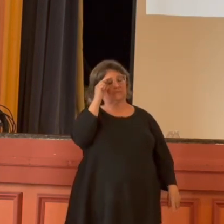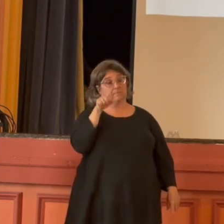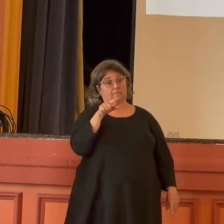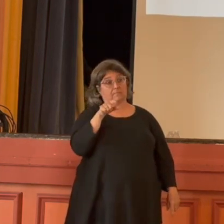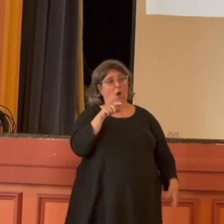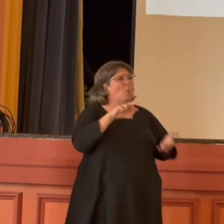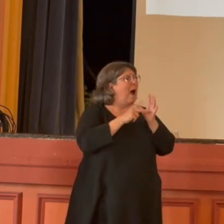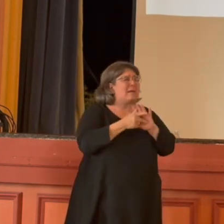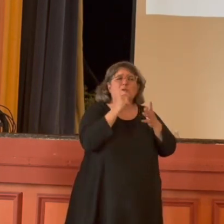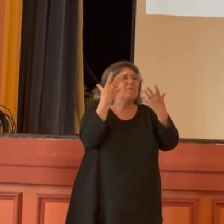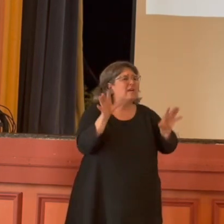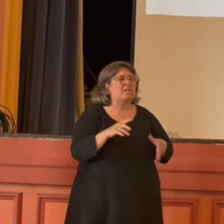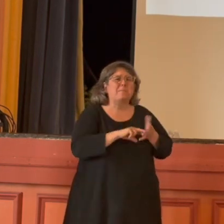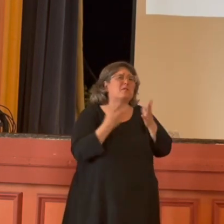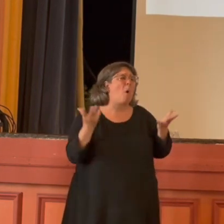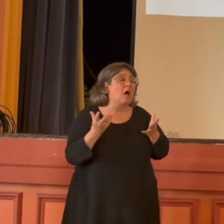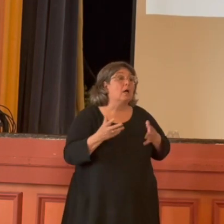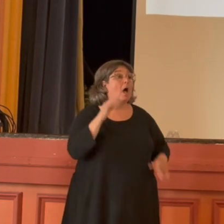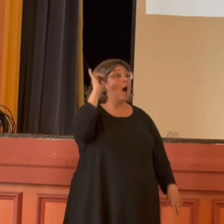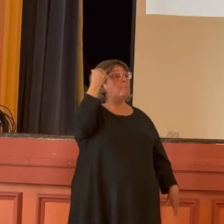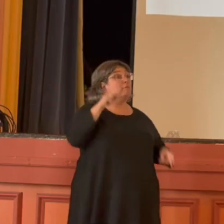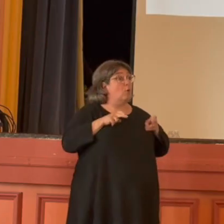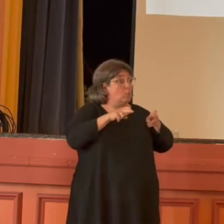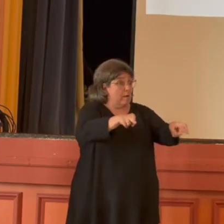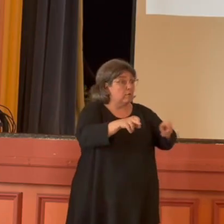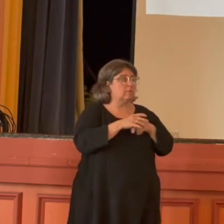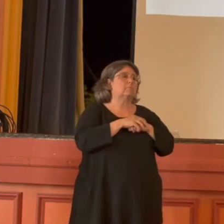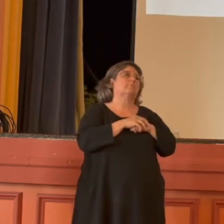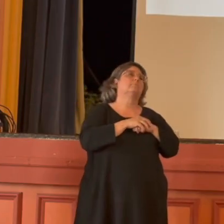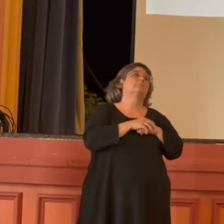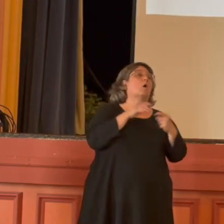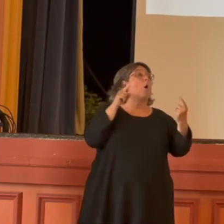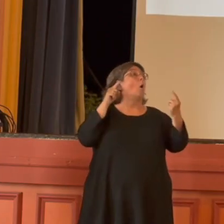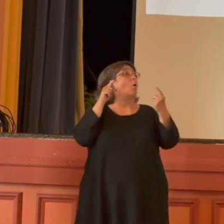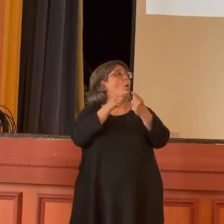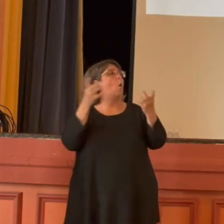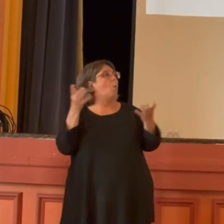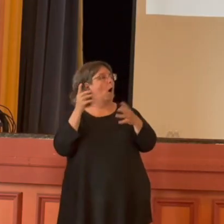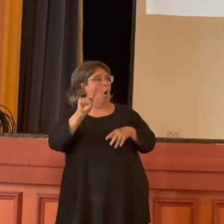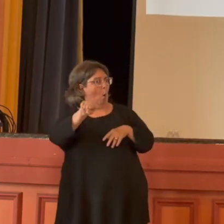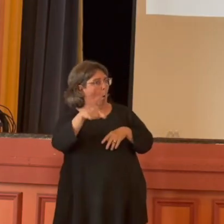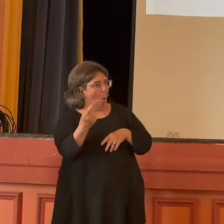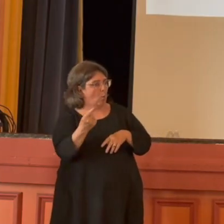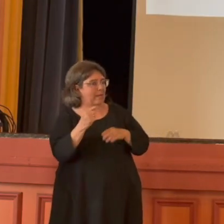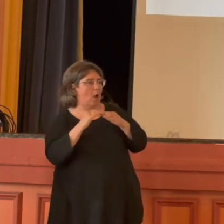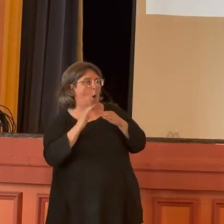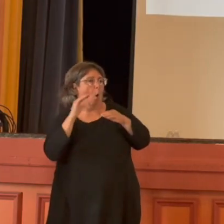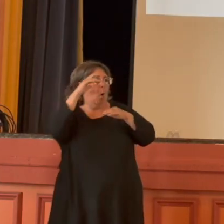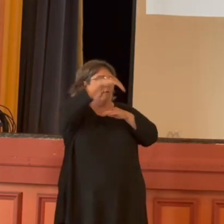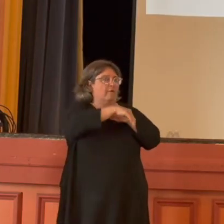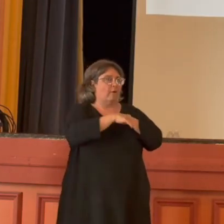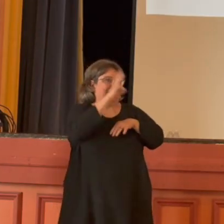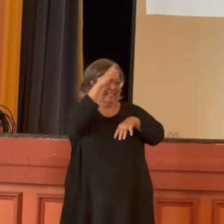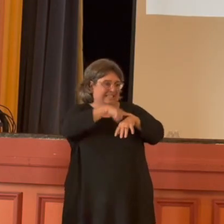And what do I mean we don't get to finish? Well, with the Buffalo River, our goal is to only overflow a maximum